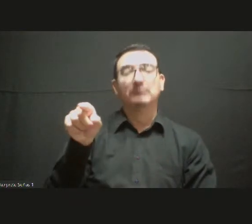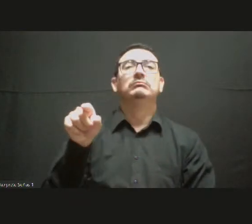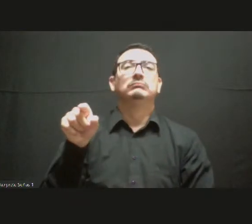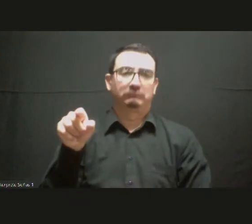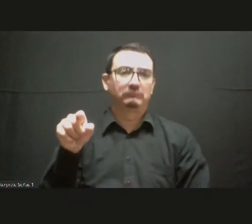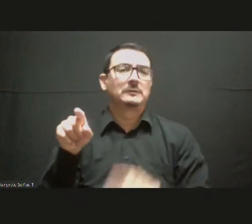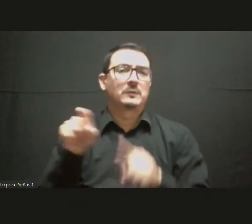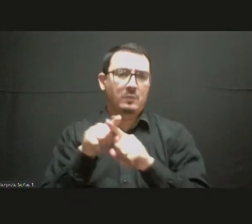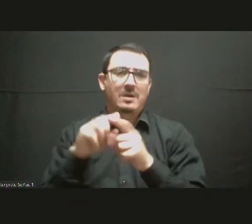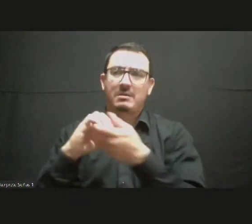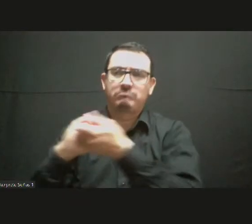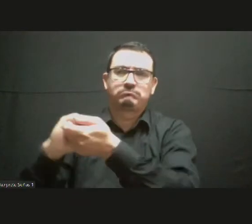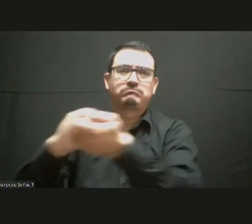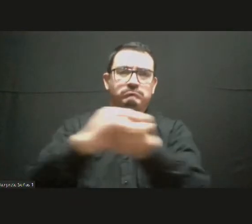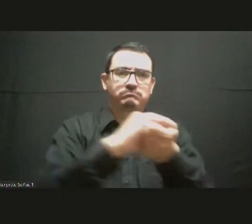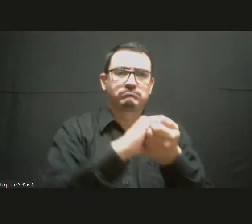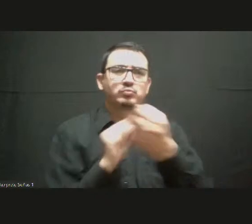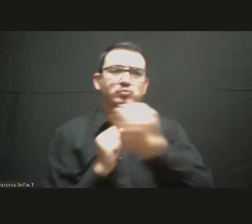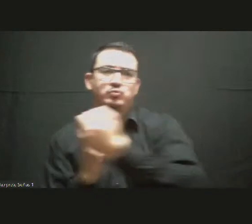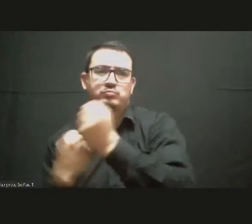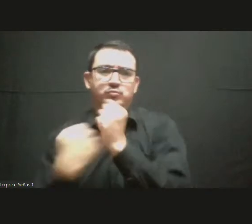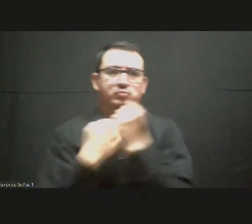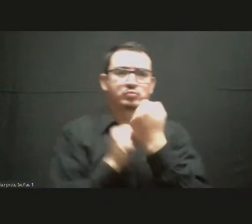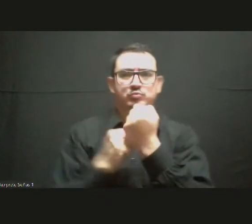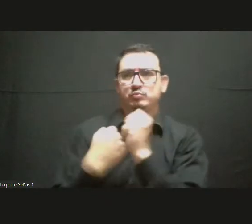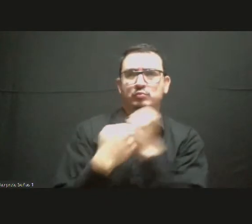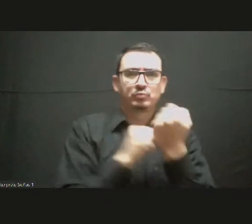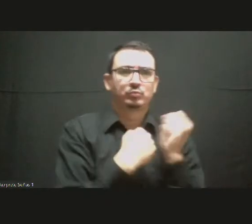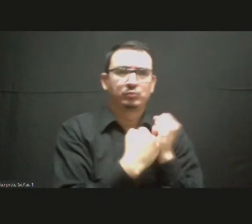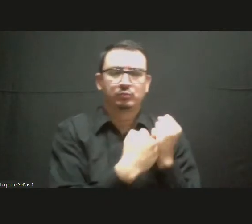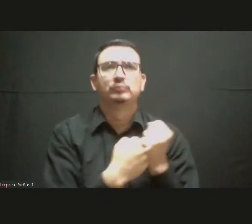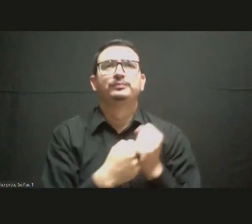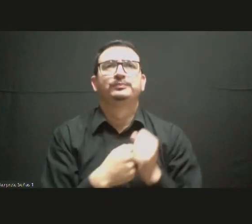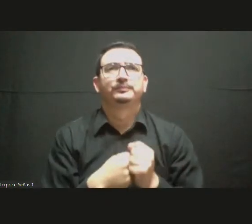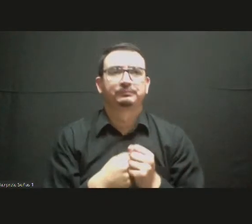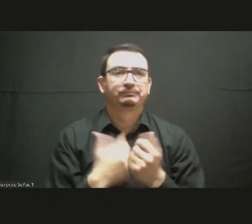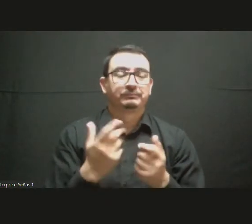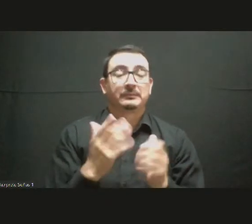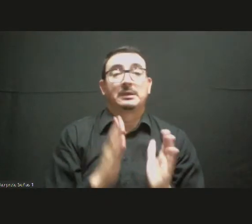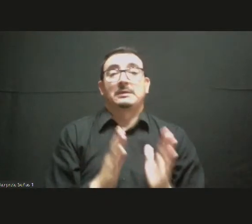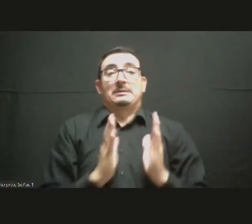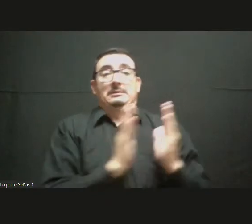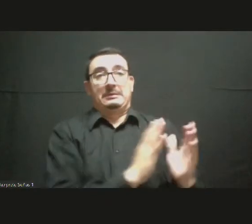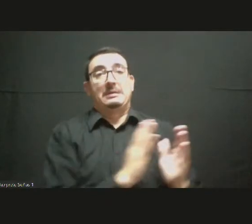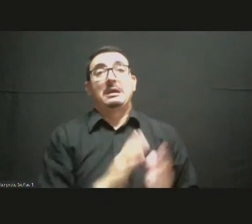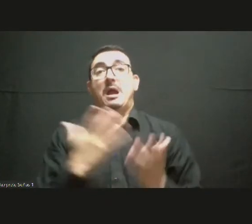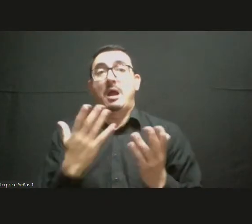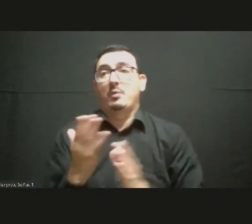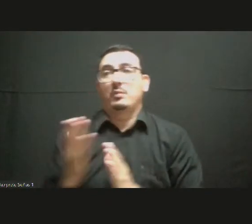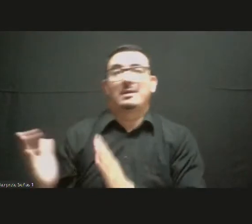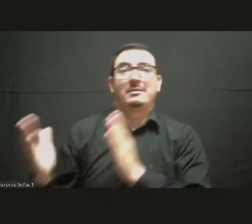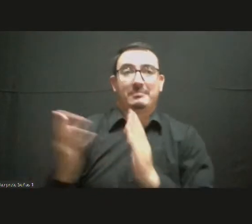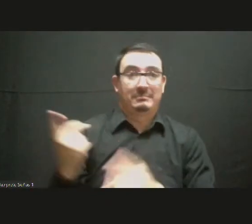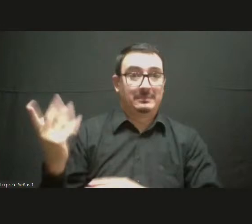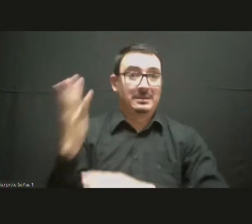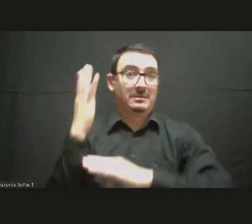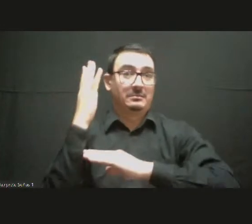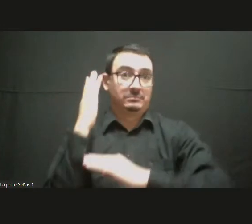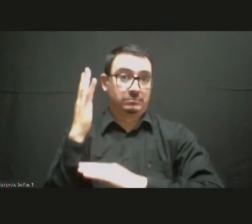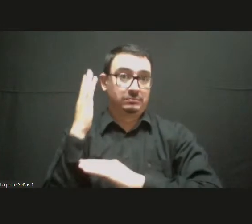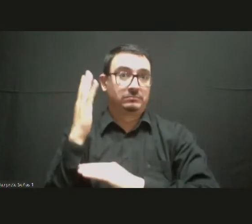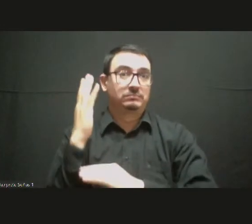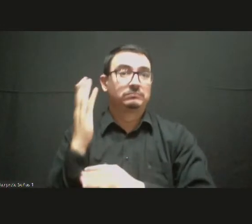is the panel and the introduction to the panel. And for the introduction to the panel, I would please like to give the floor